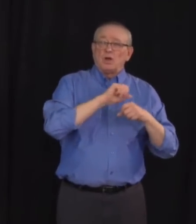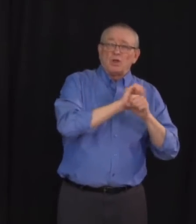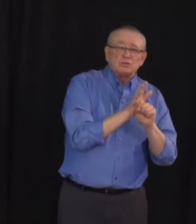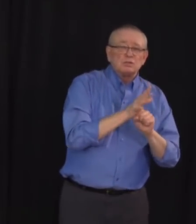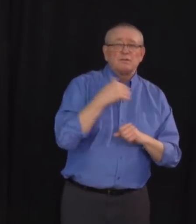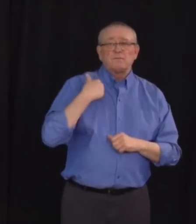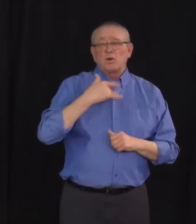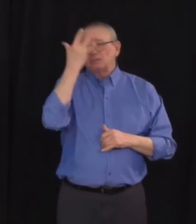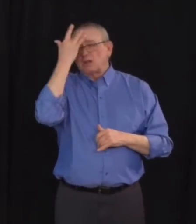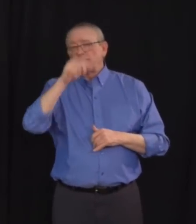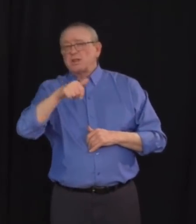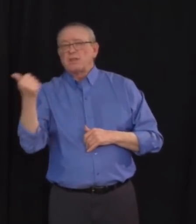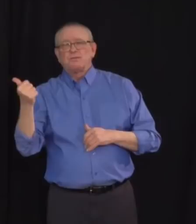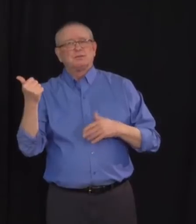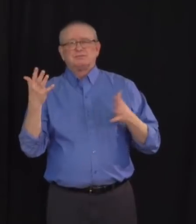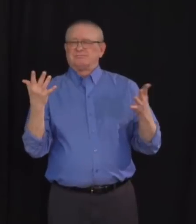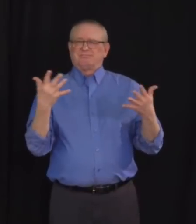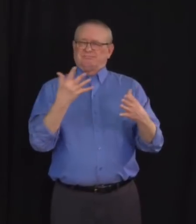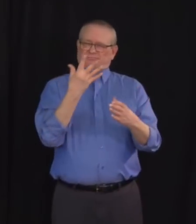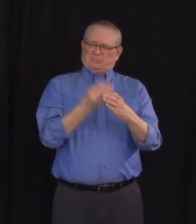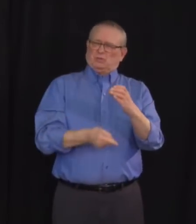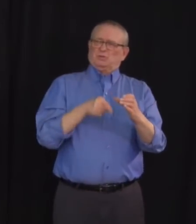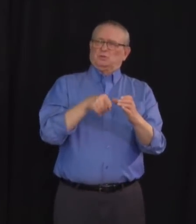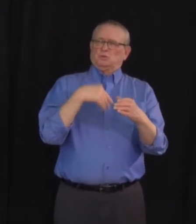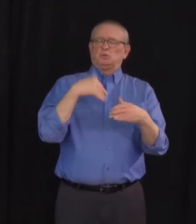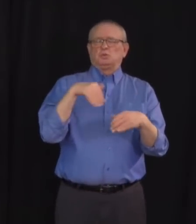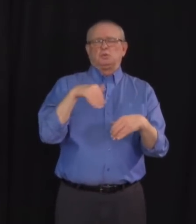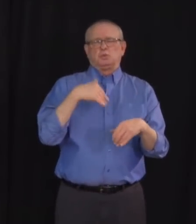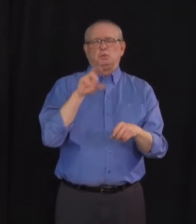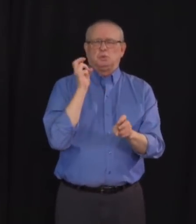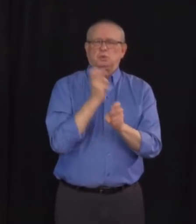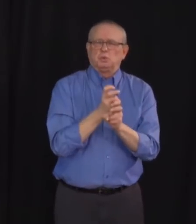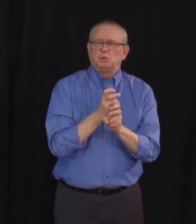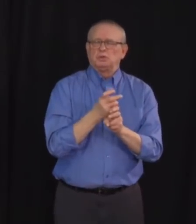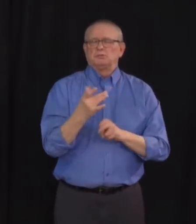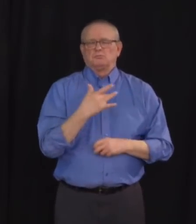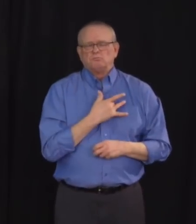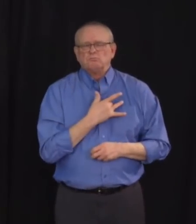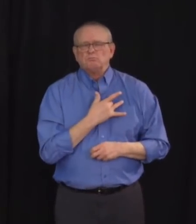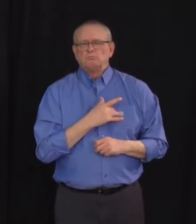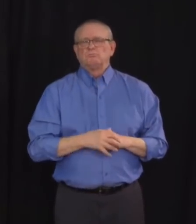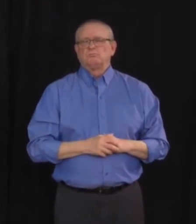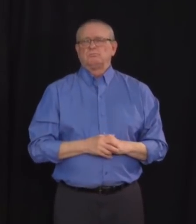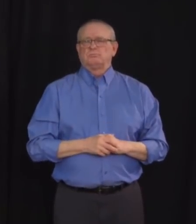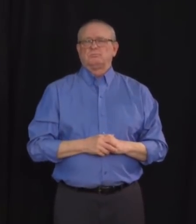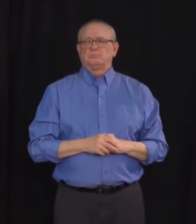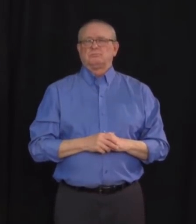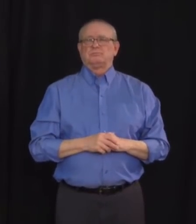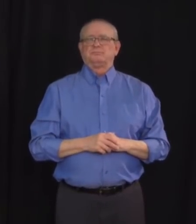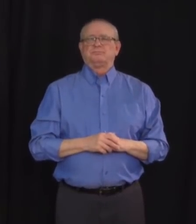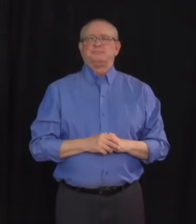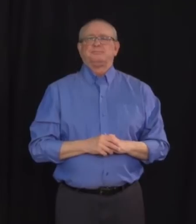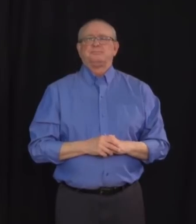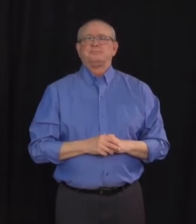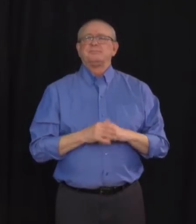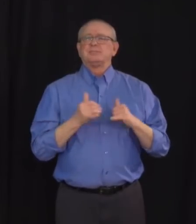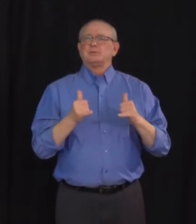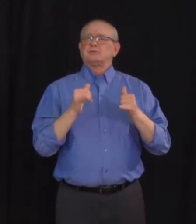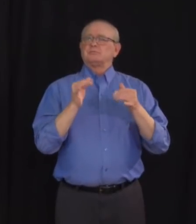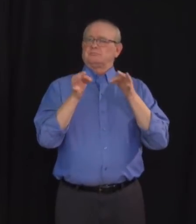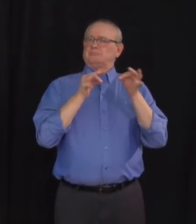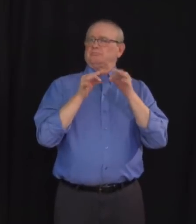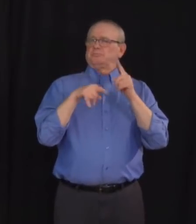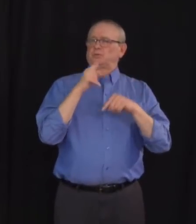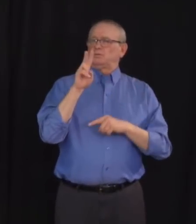I know that many Albertans continue to have questions around the variant cases that we are identifying. We have detected 1 additional